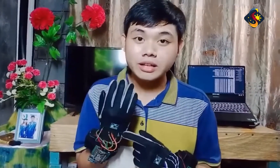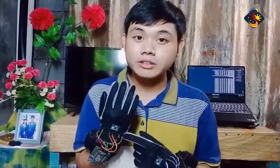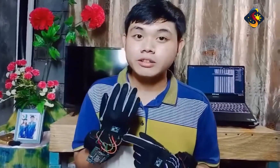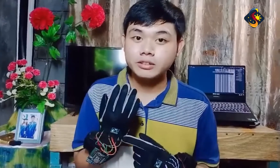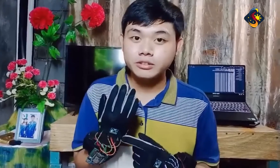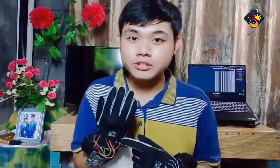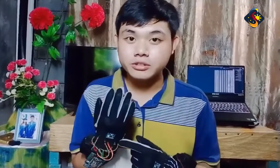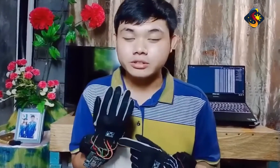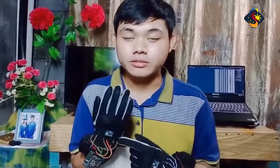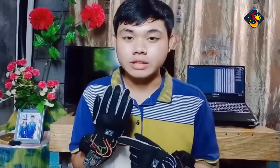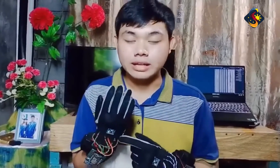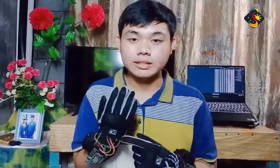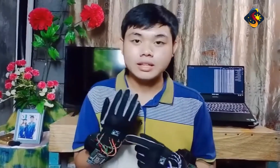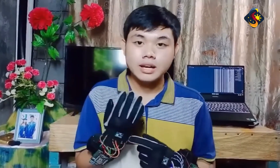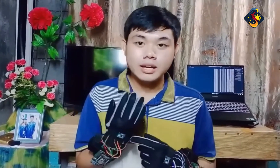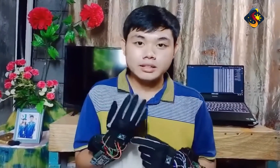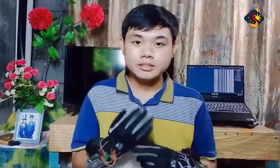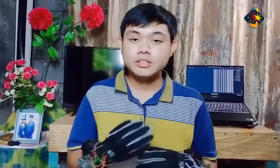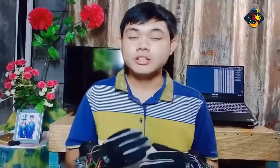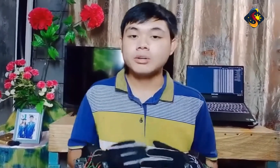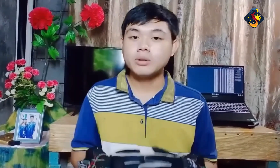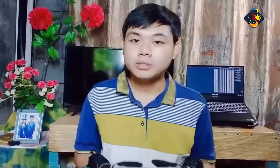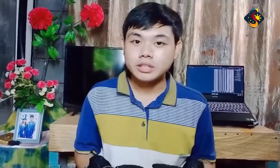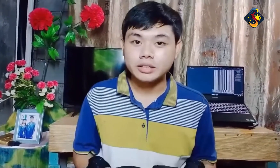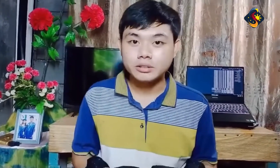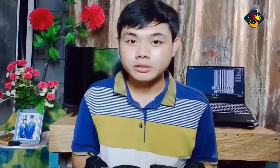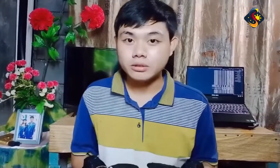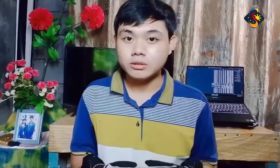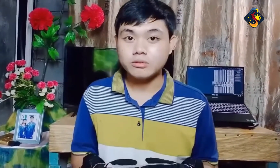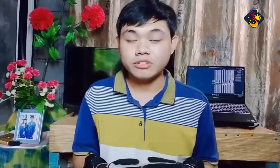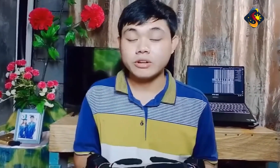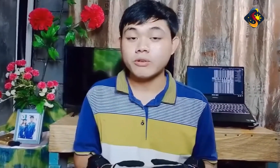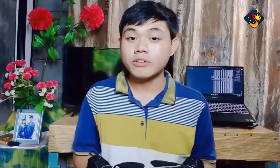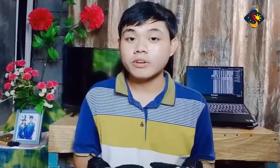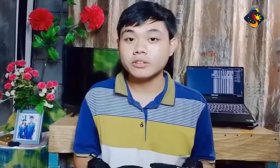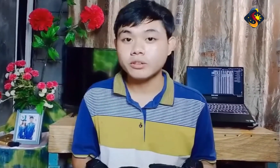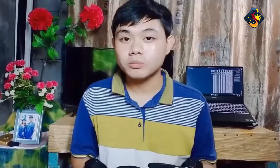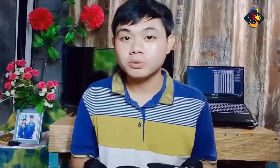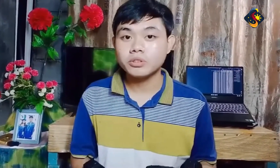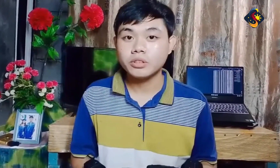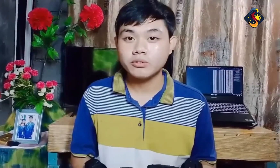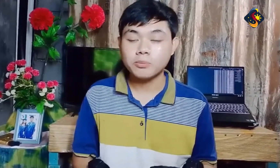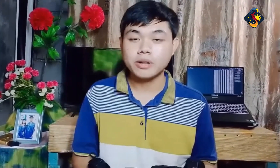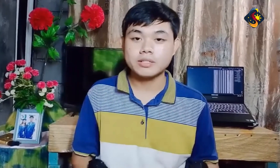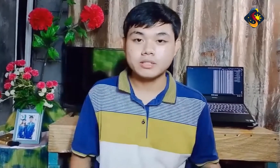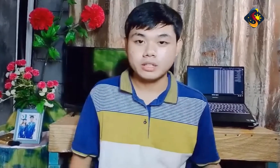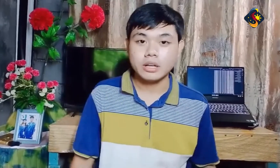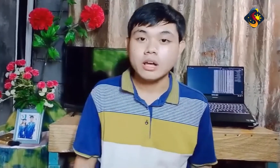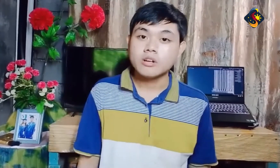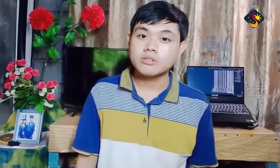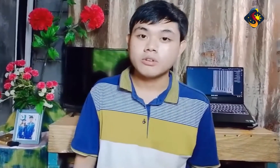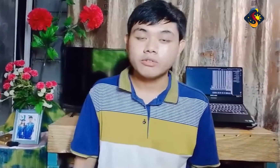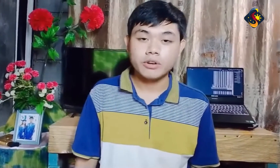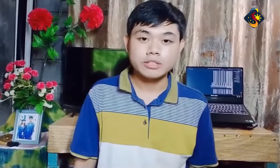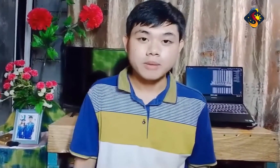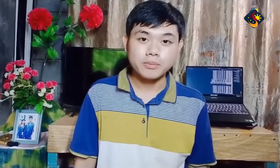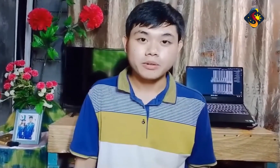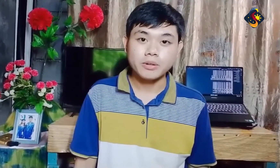angular rotations of the hand. This data will be sent via Wi-Fi to the computer for processing. So, for example, when